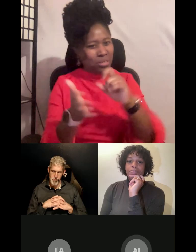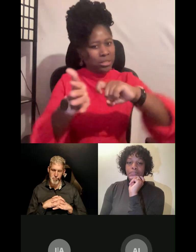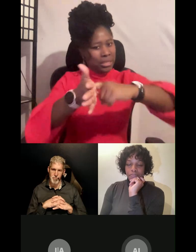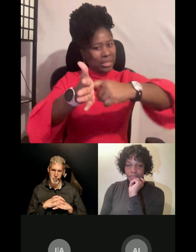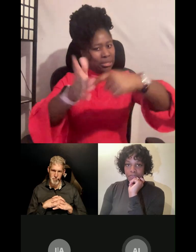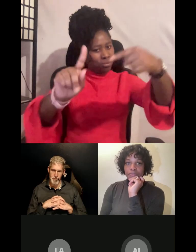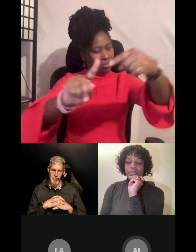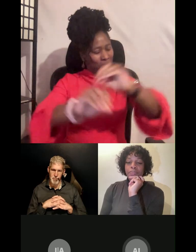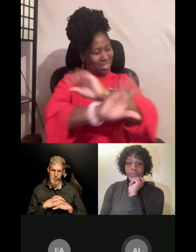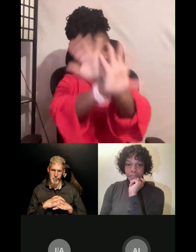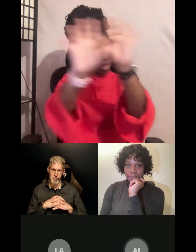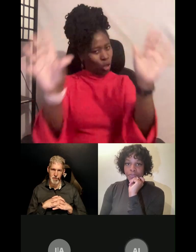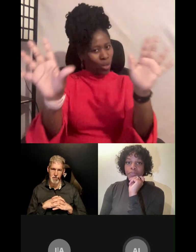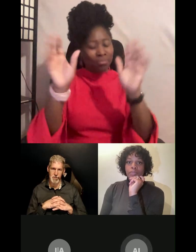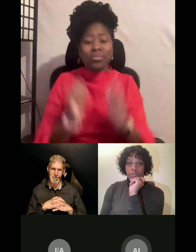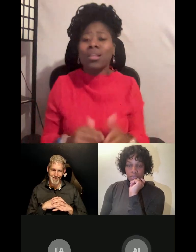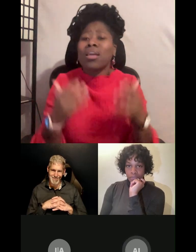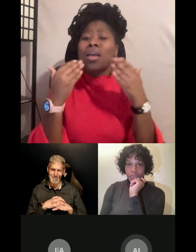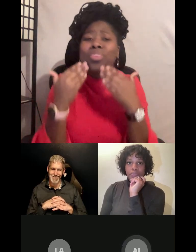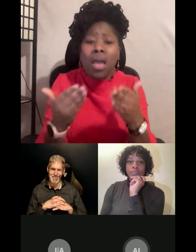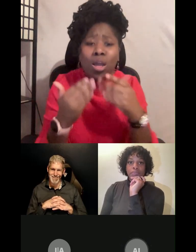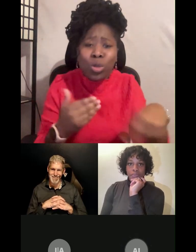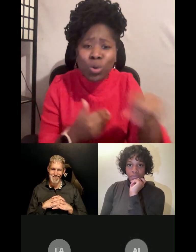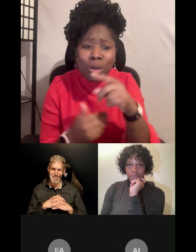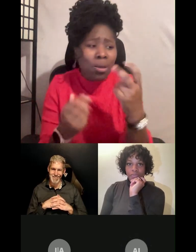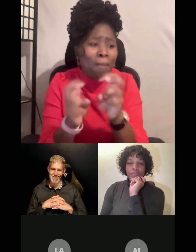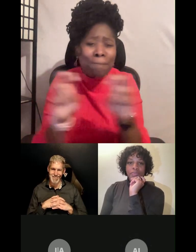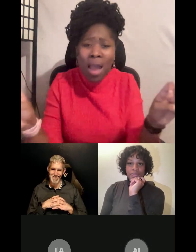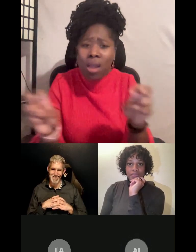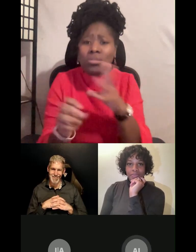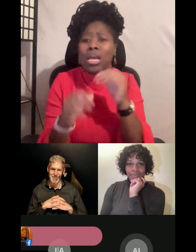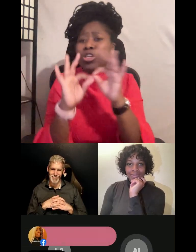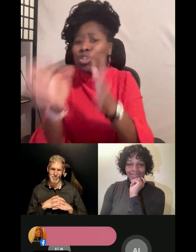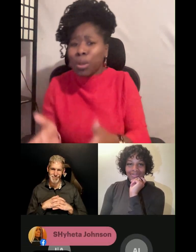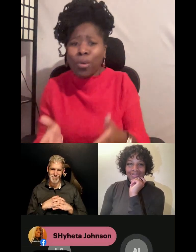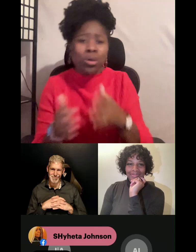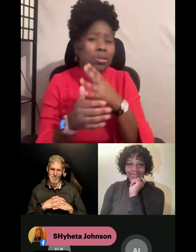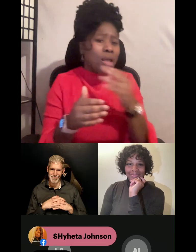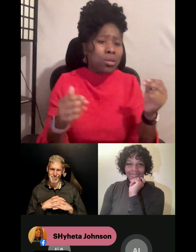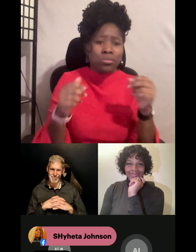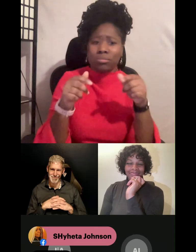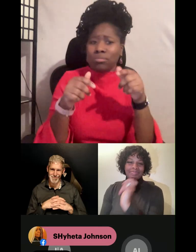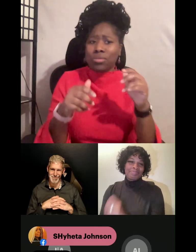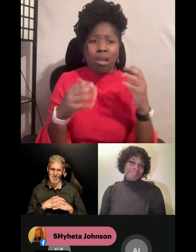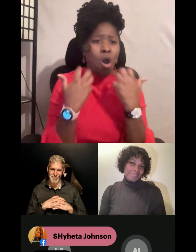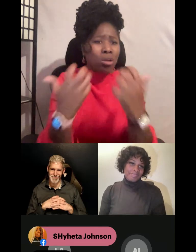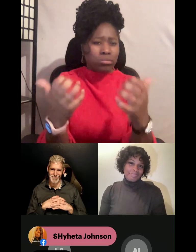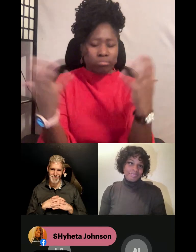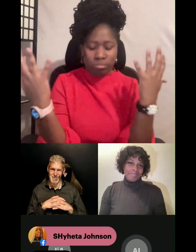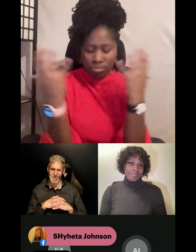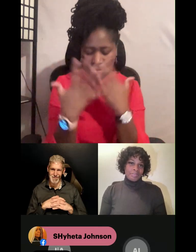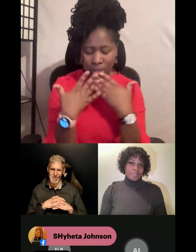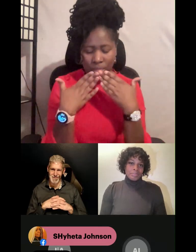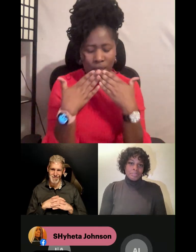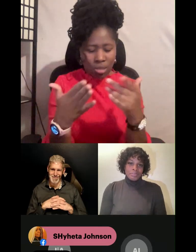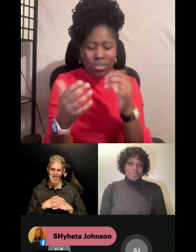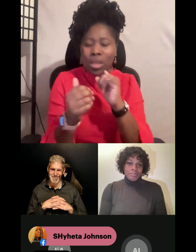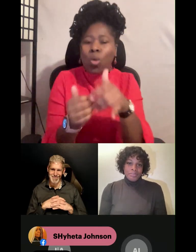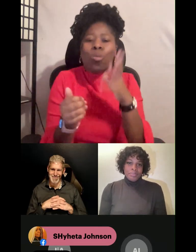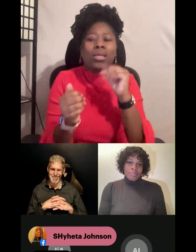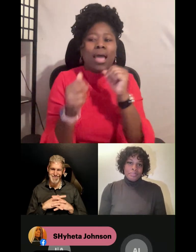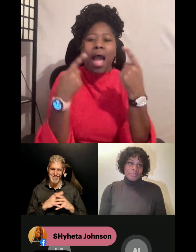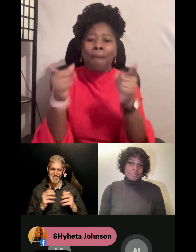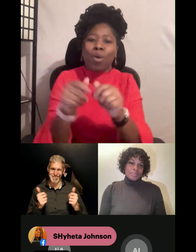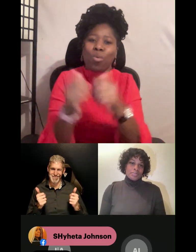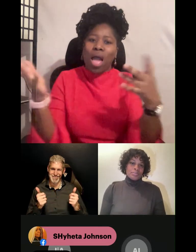what does that mean? Because support can look differently, and that's the key. So thank all of you, the panelists, the